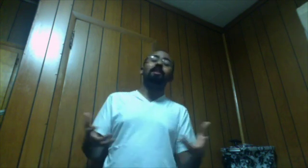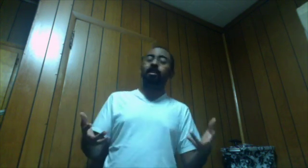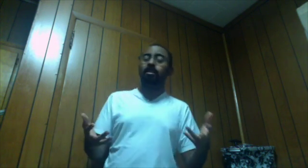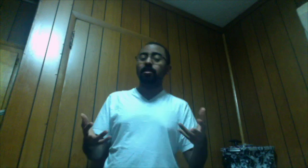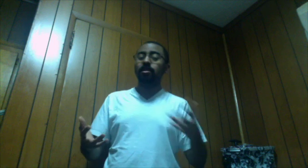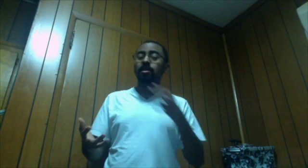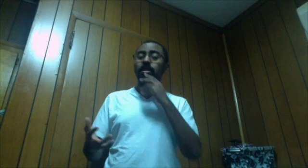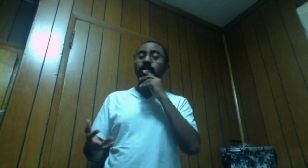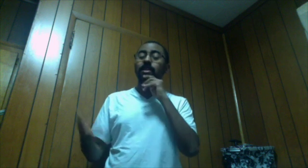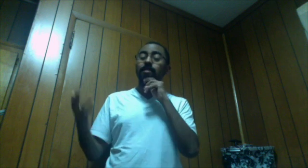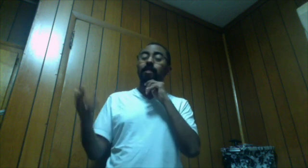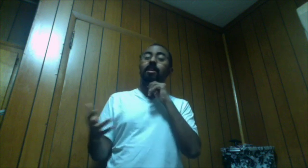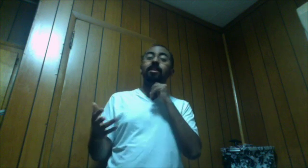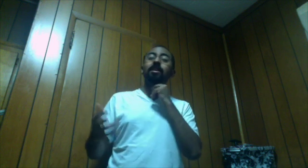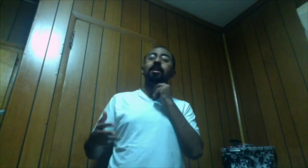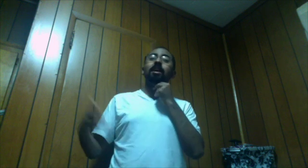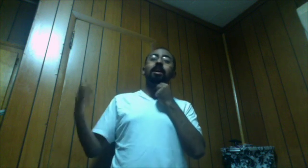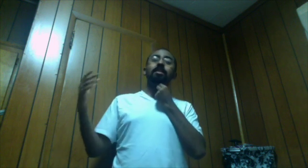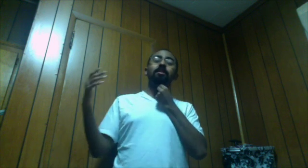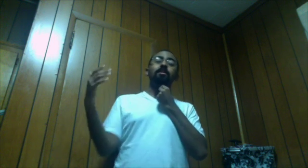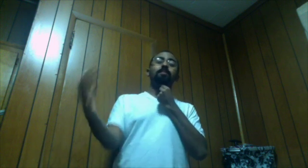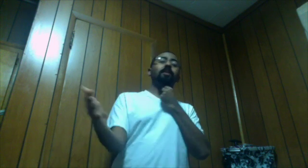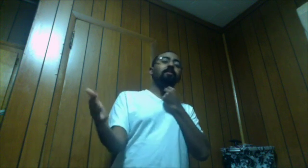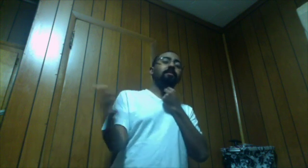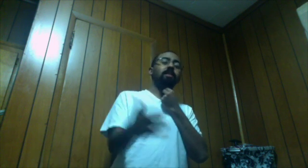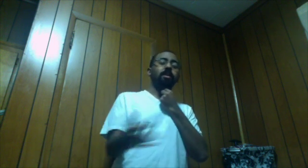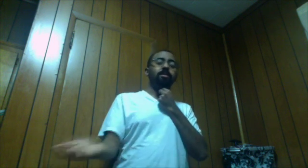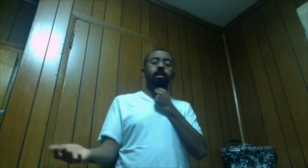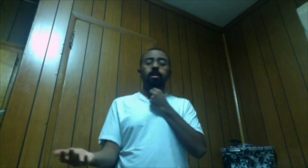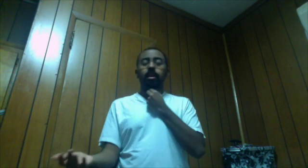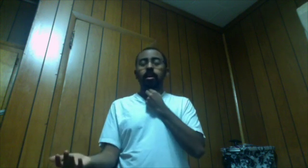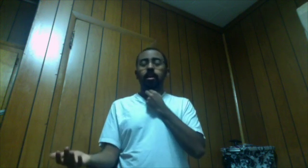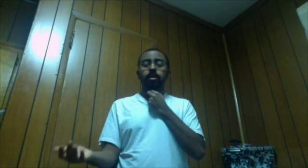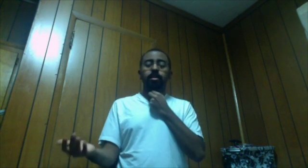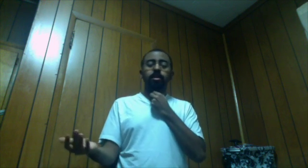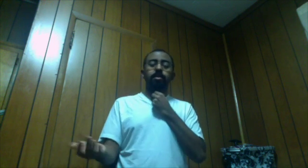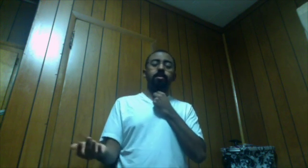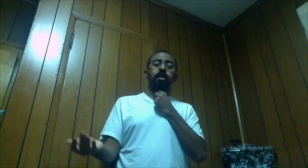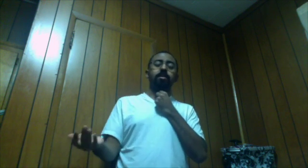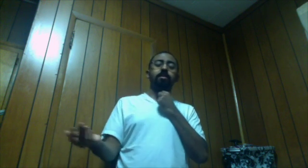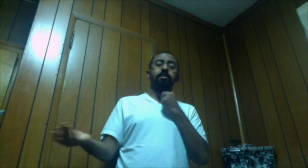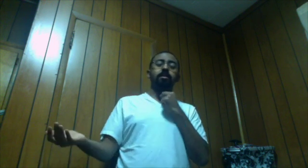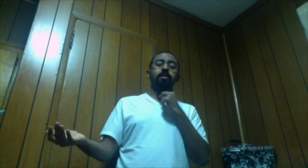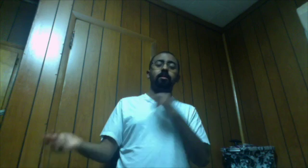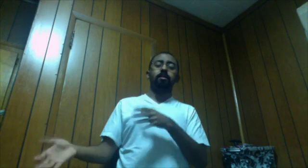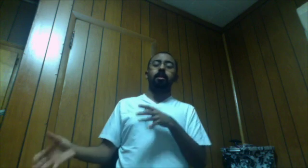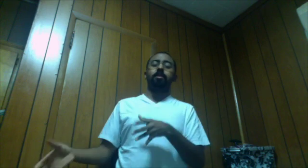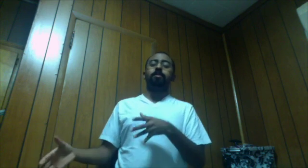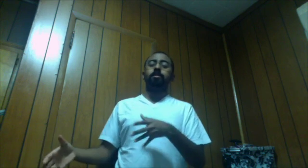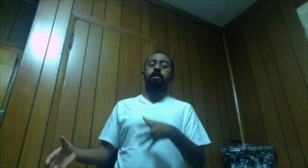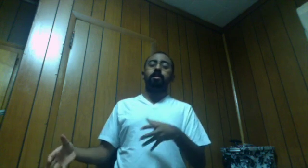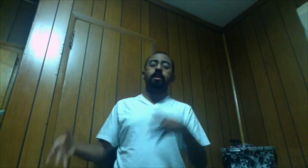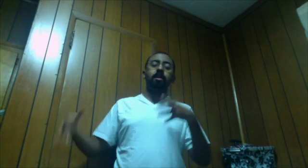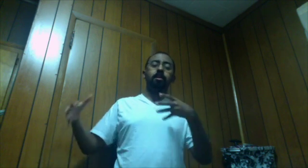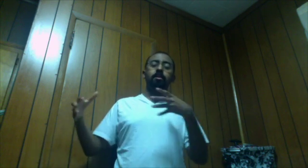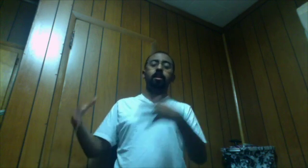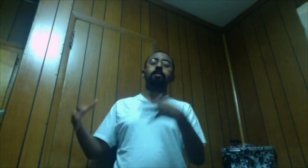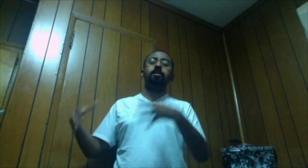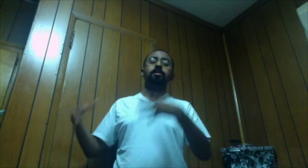character in this series is Makina. The only problem is I do not like how they sexualize young characters like that. The lolicon shit